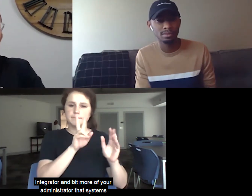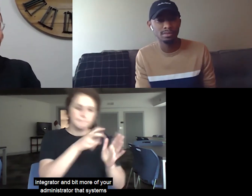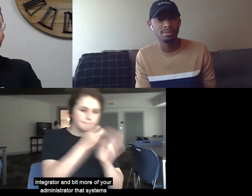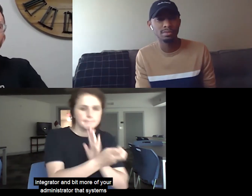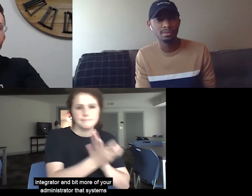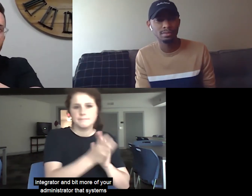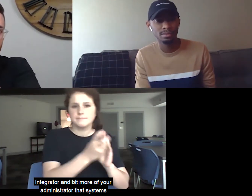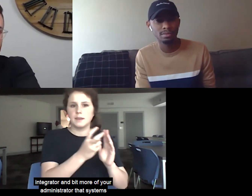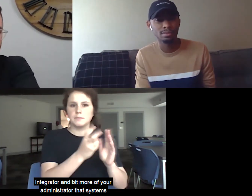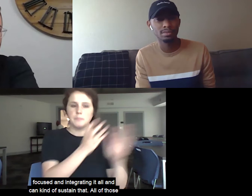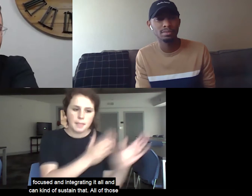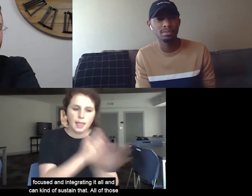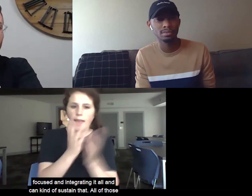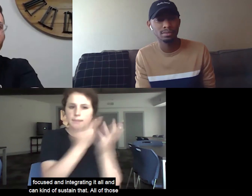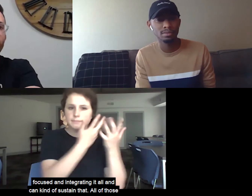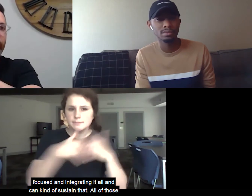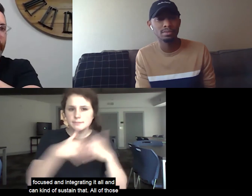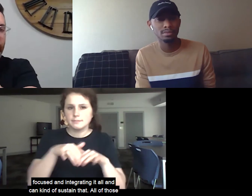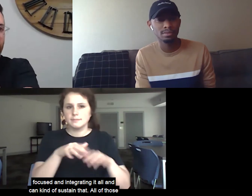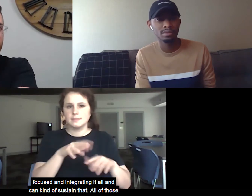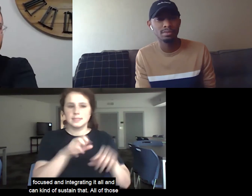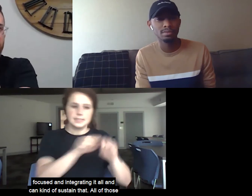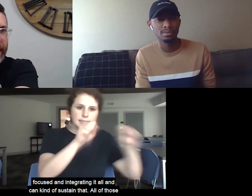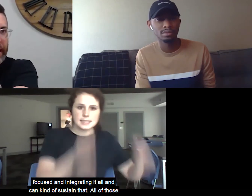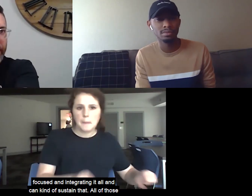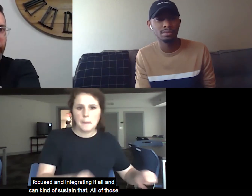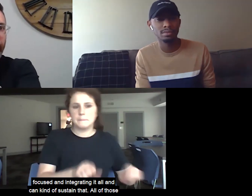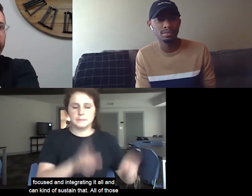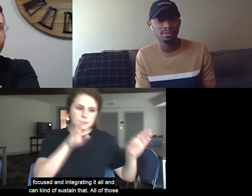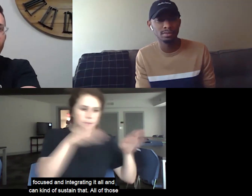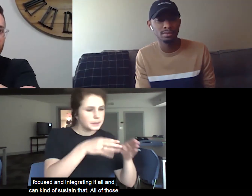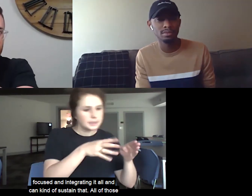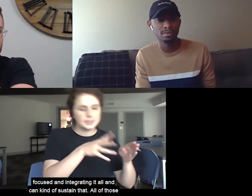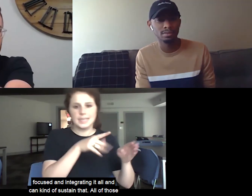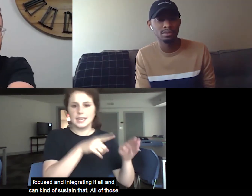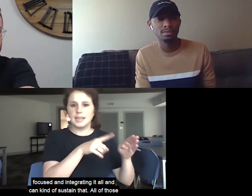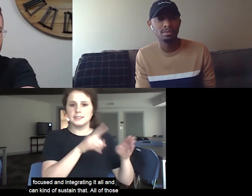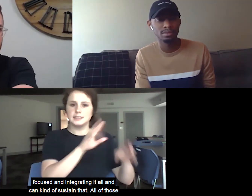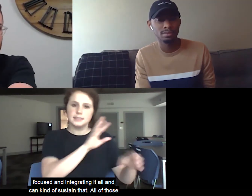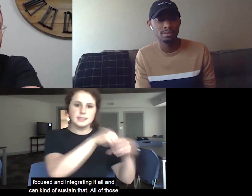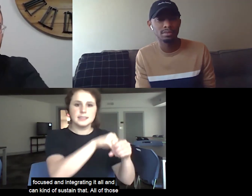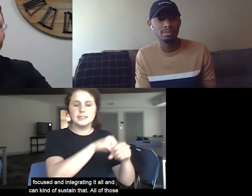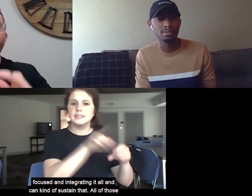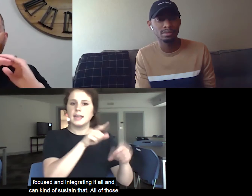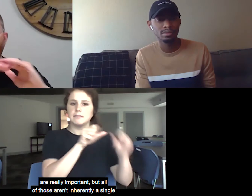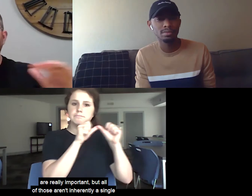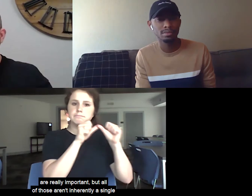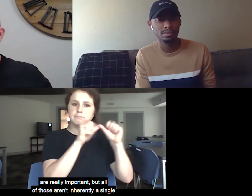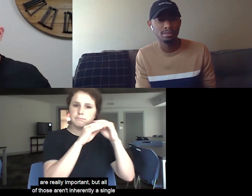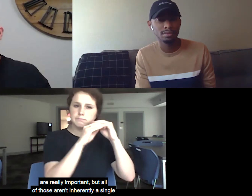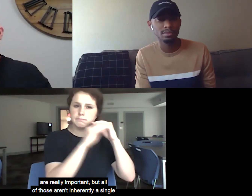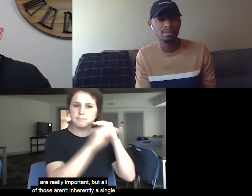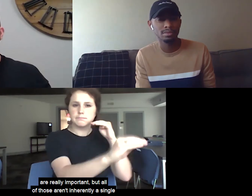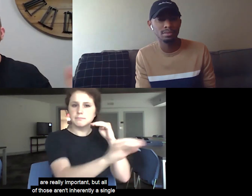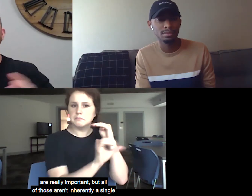administrator, that's systems focused and integrating it all and can kind of sustain that. All of